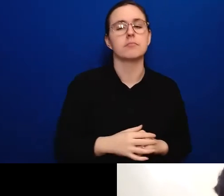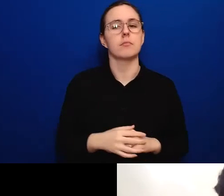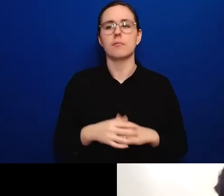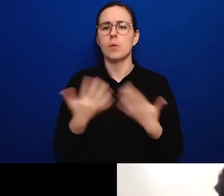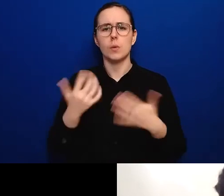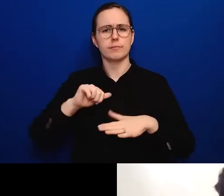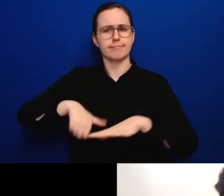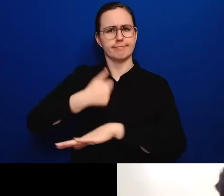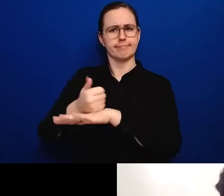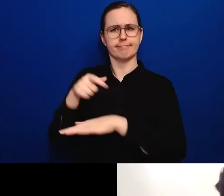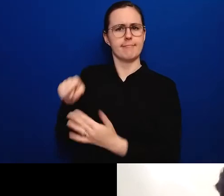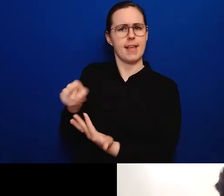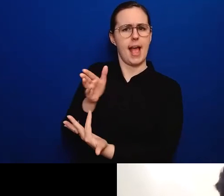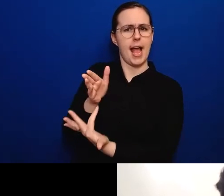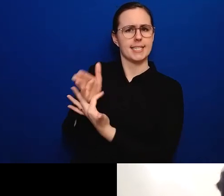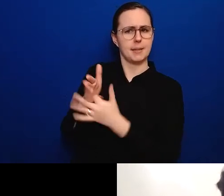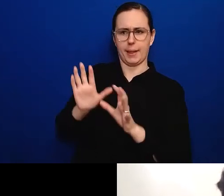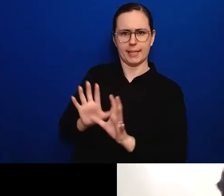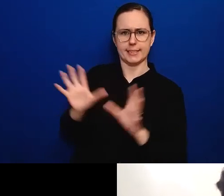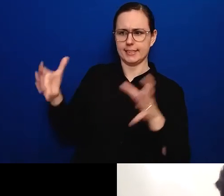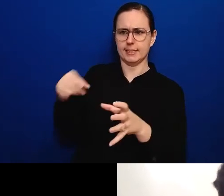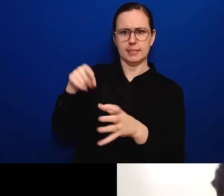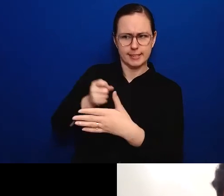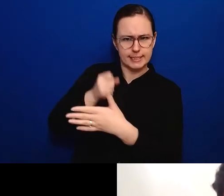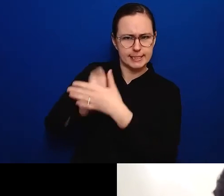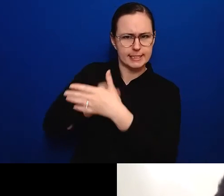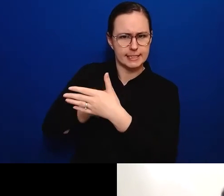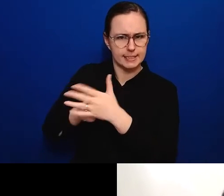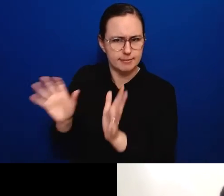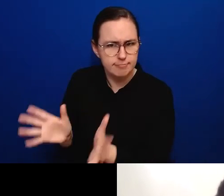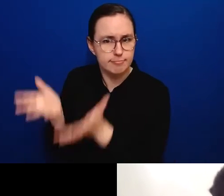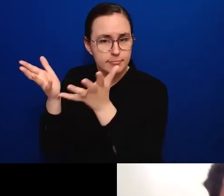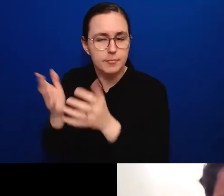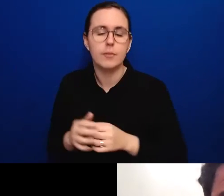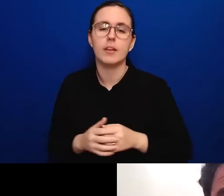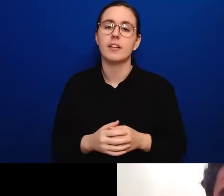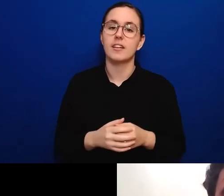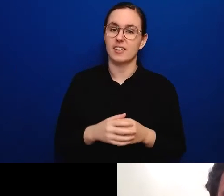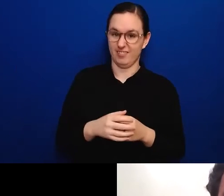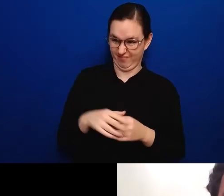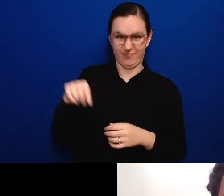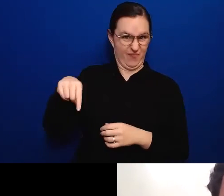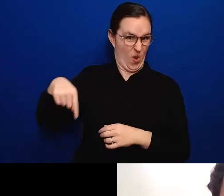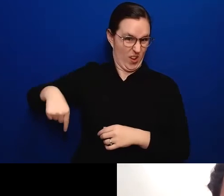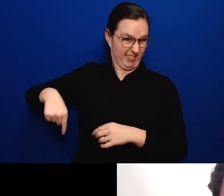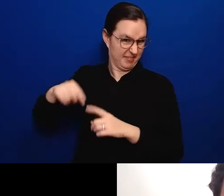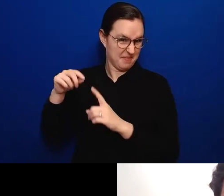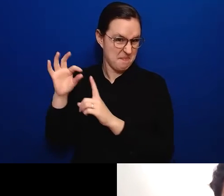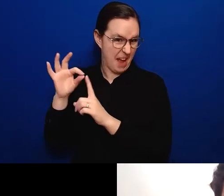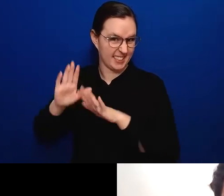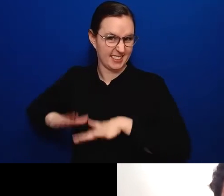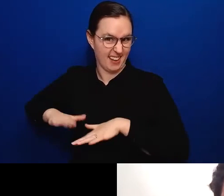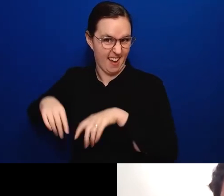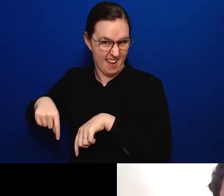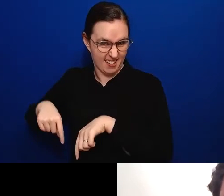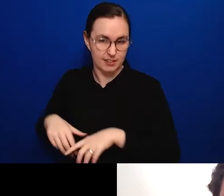legislations held in the province of Sindh in Pakistan. And most importantly, that I have to mention here, that I have formulated a number of